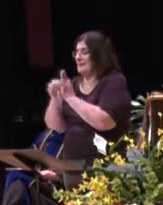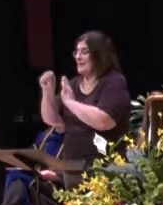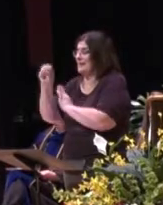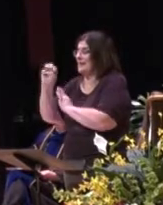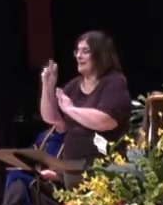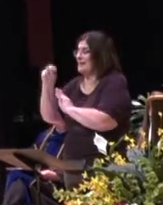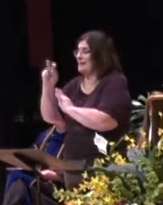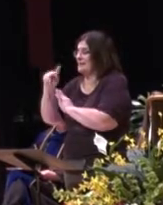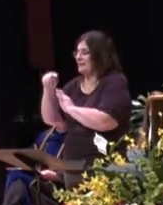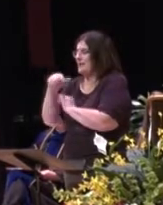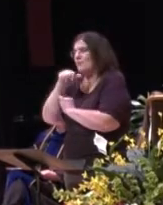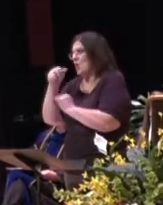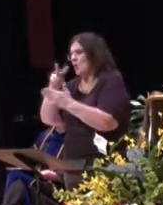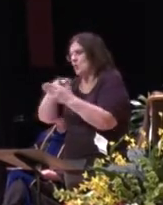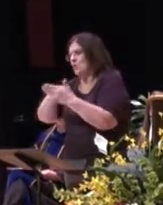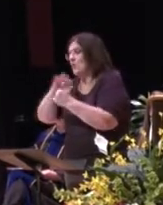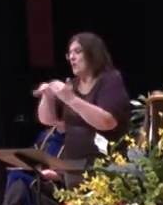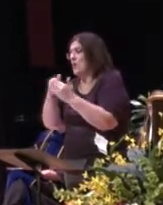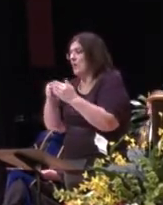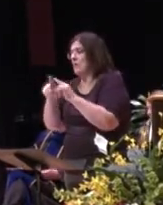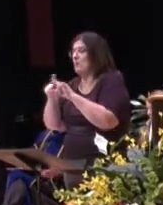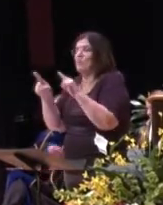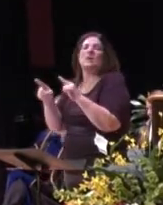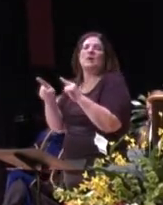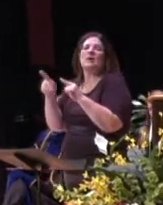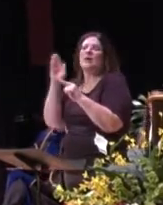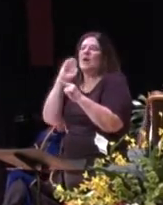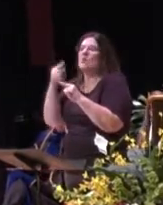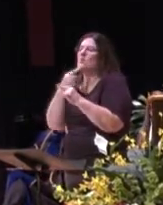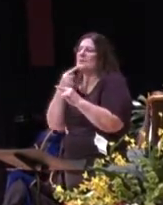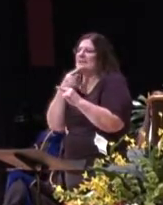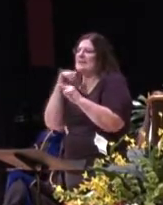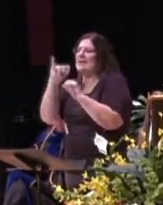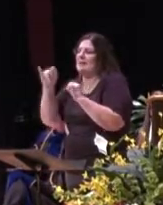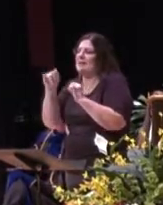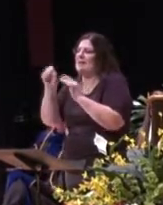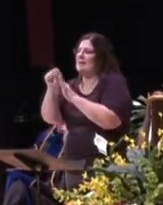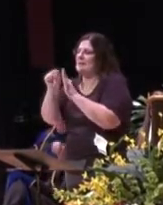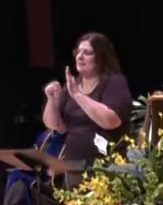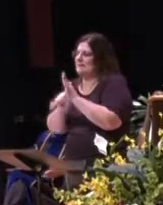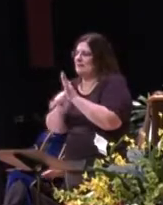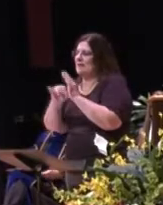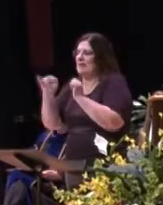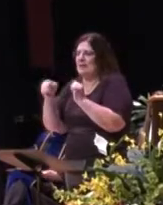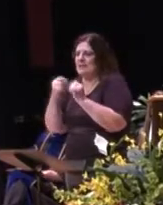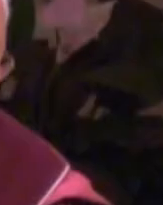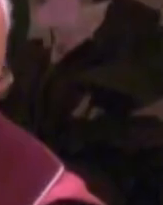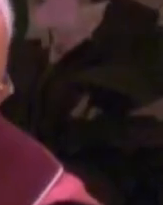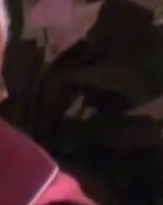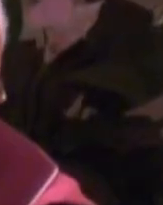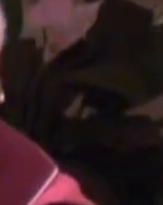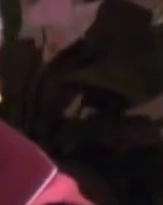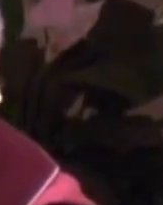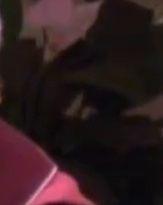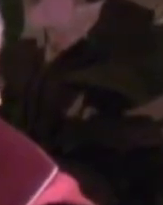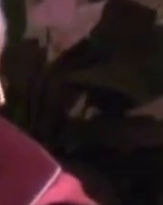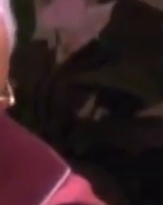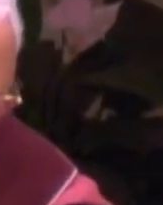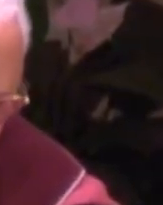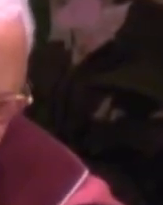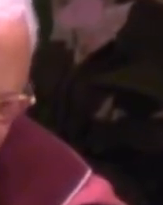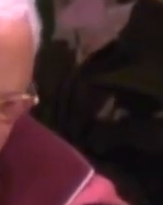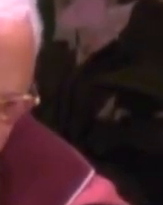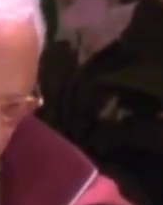say to you that the Alabama State Senate has recognized your service not only at